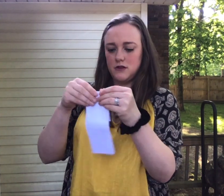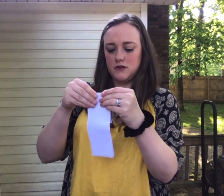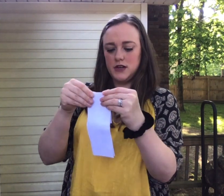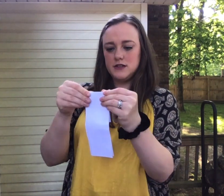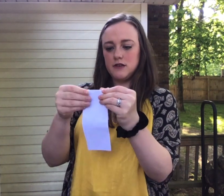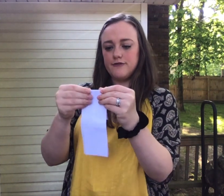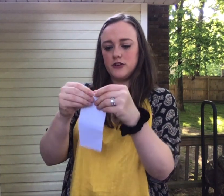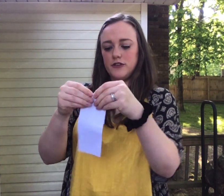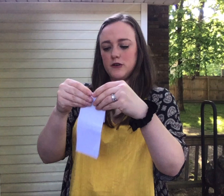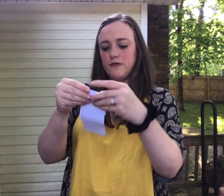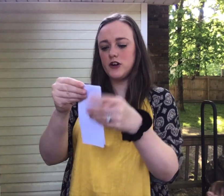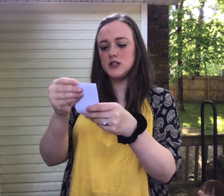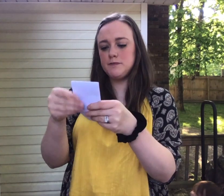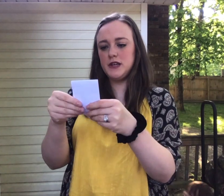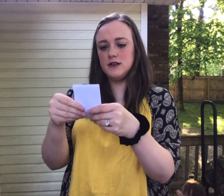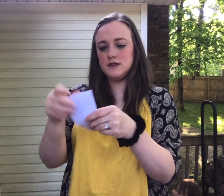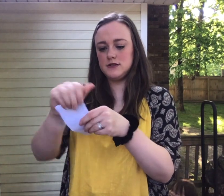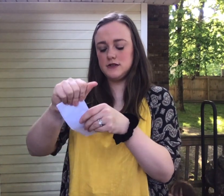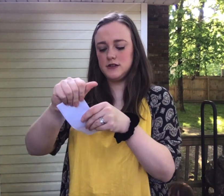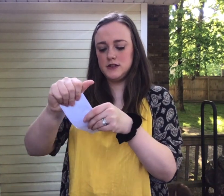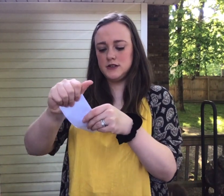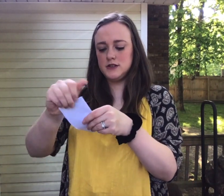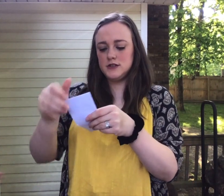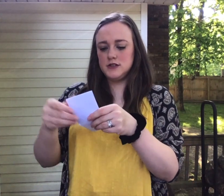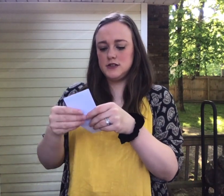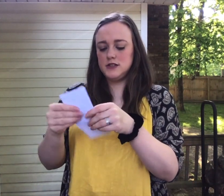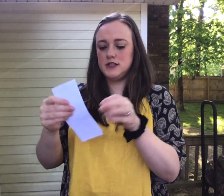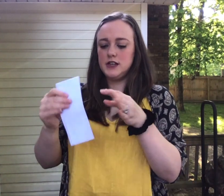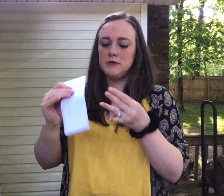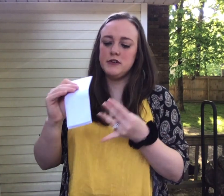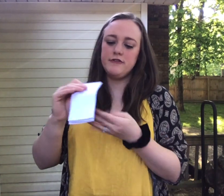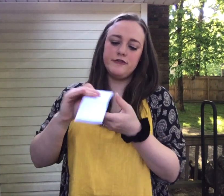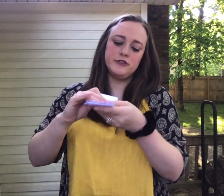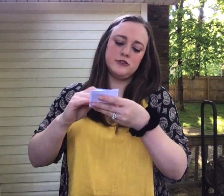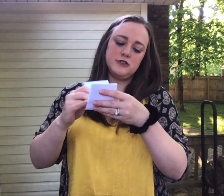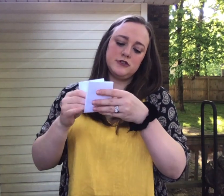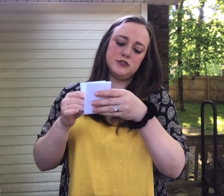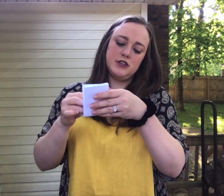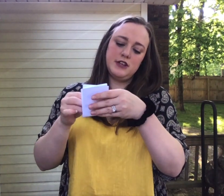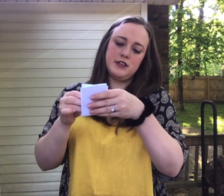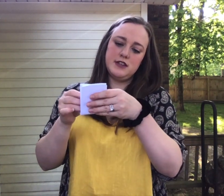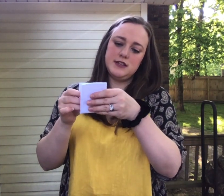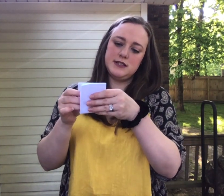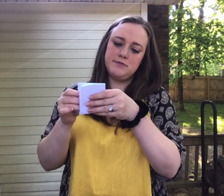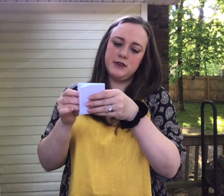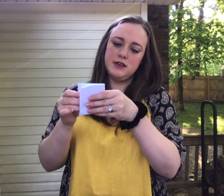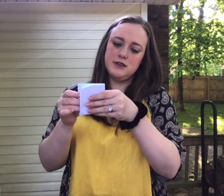Okay, so fold the first piece, and then I'm going to fold this piece.